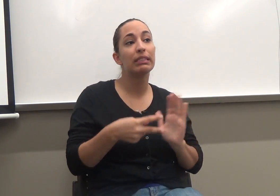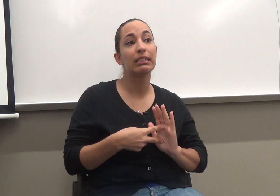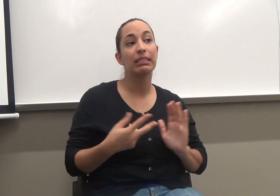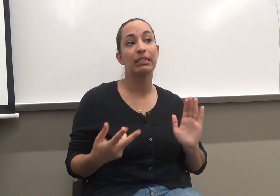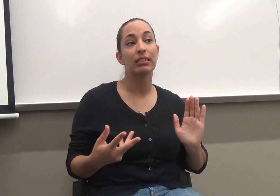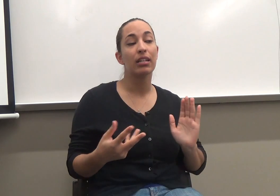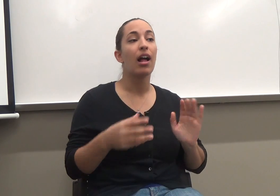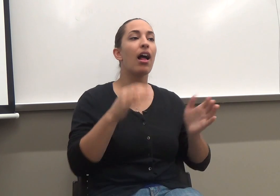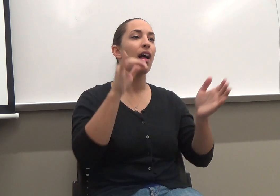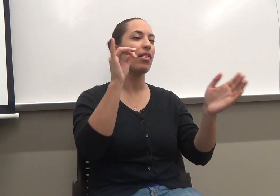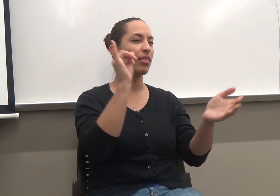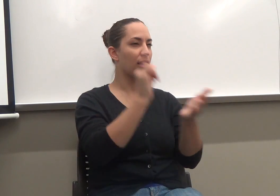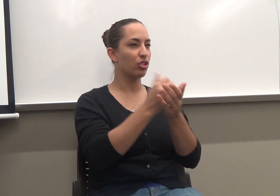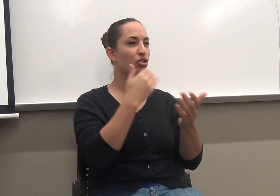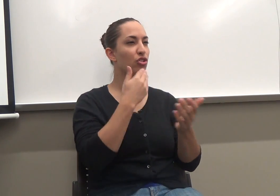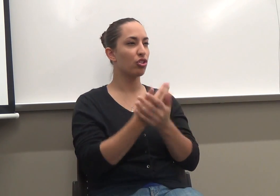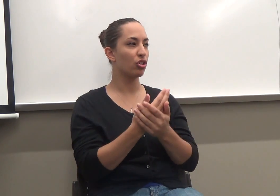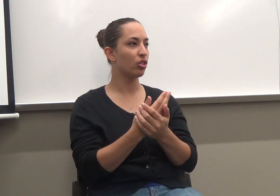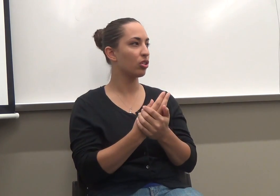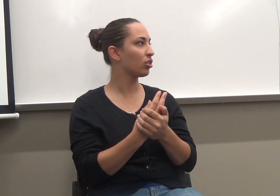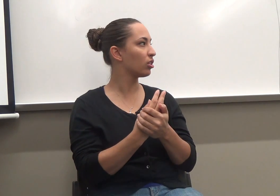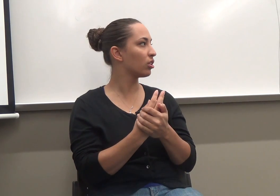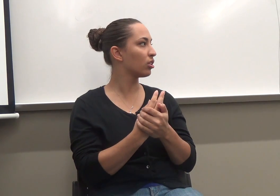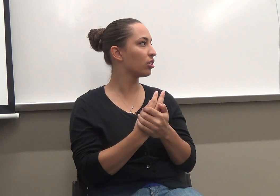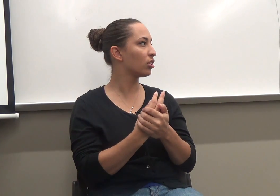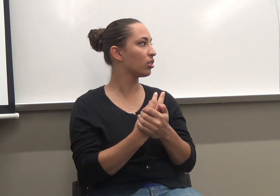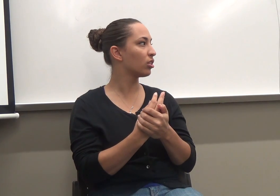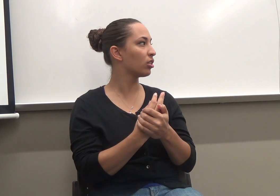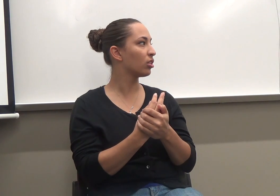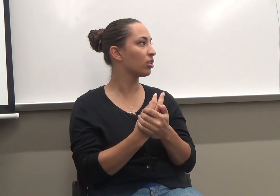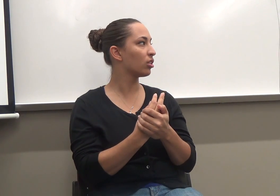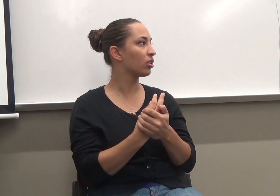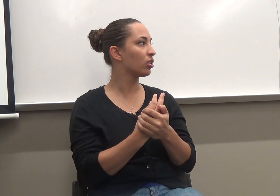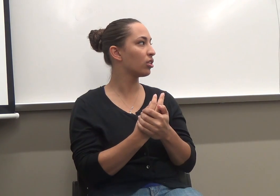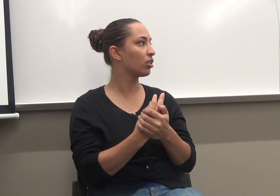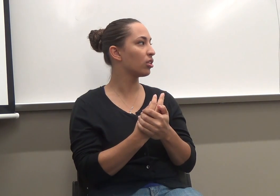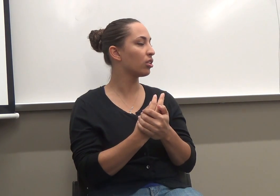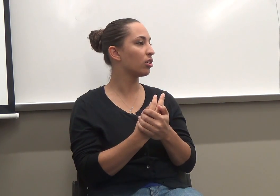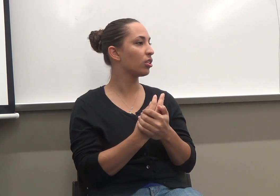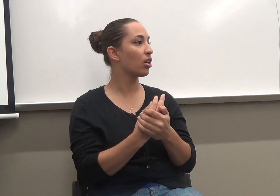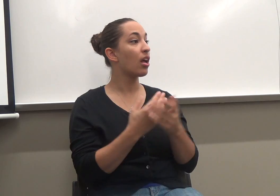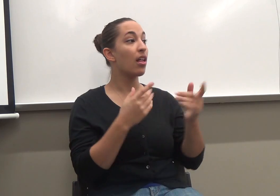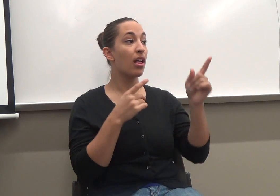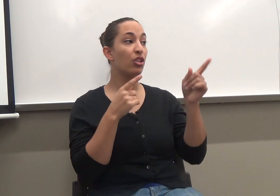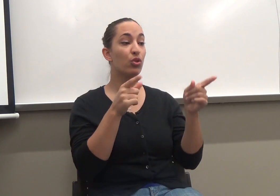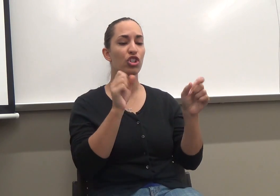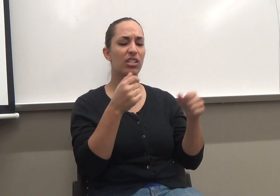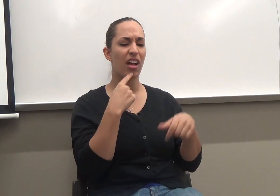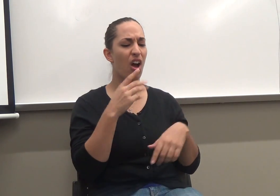just say, you mean just one guy here, because you don't know. They may mean 2 guys. Well, Okay, you have an S, it's in the